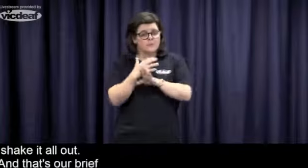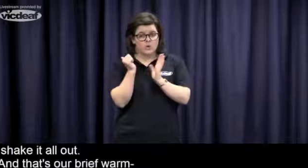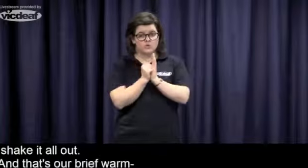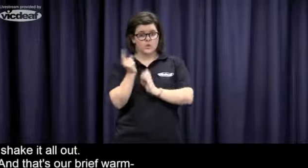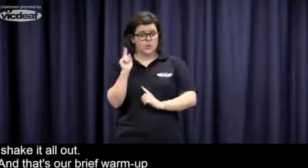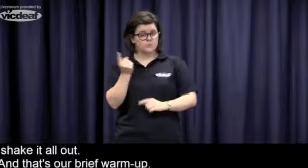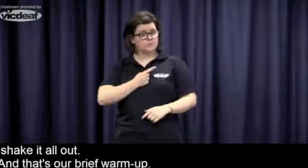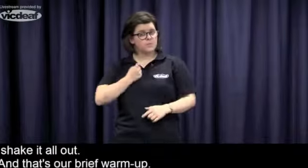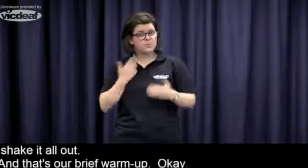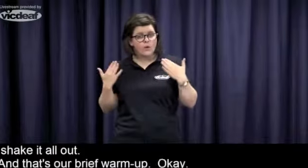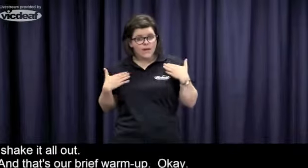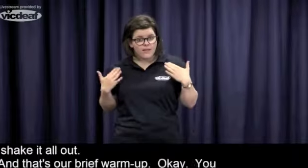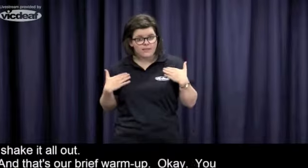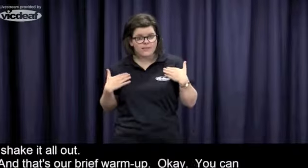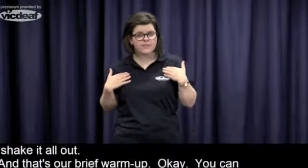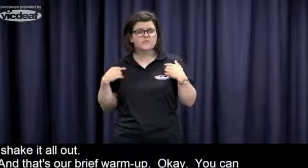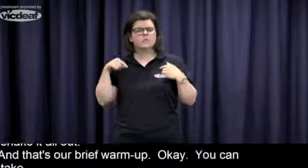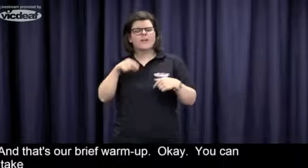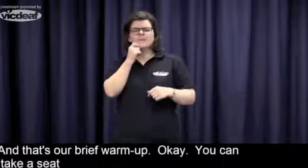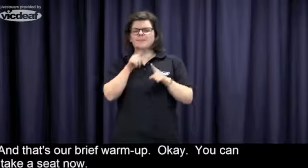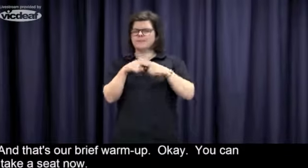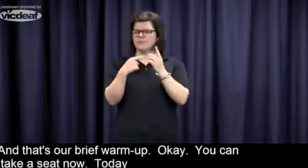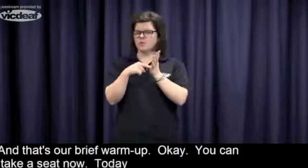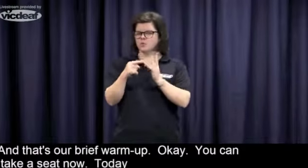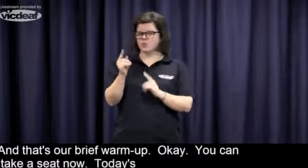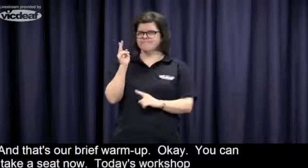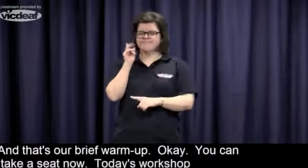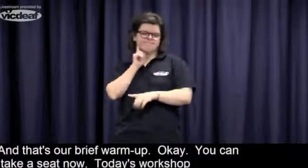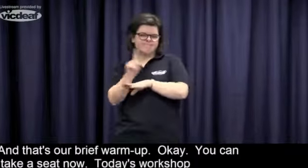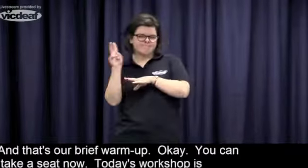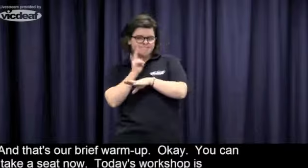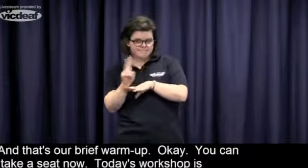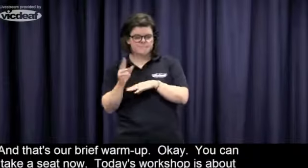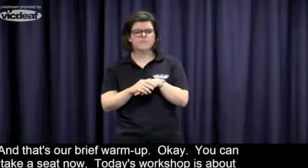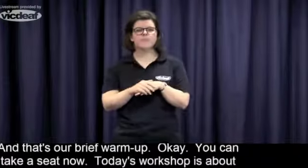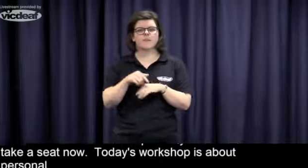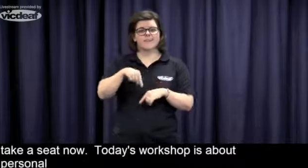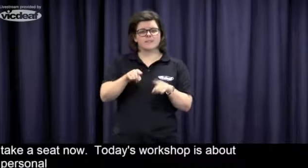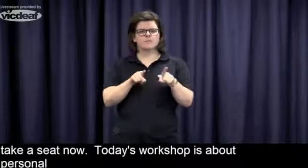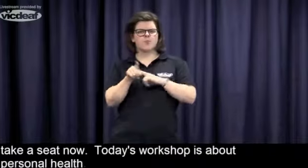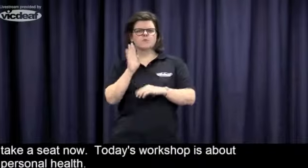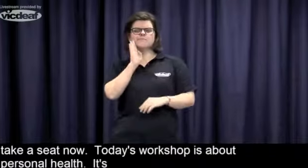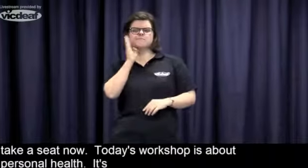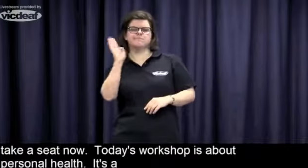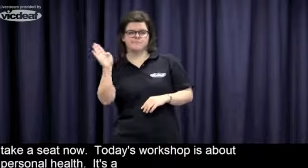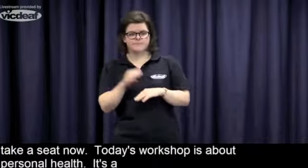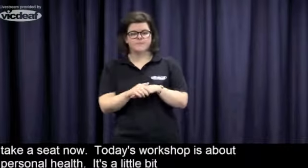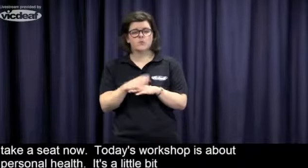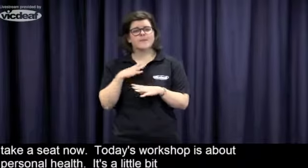now. Today's workshop is about personal health. It's a little bit different compared to what we were talking about over